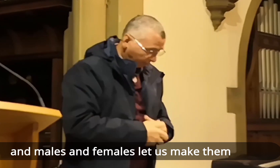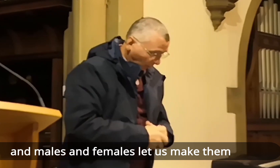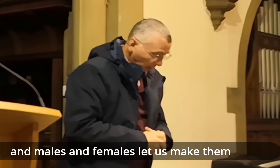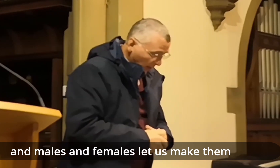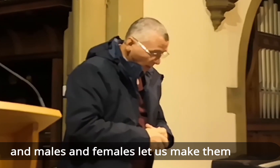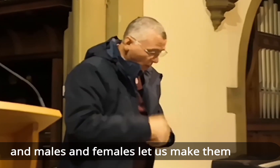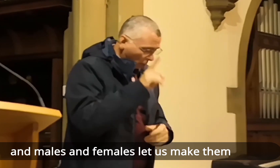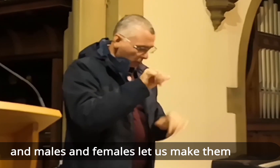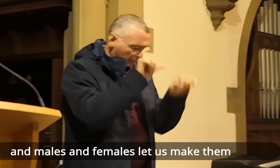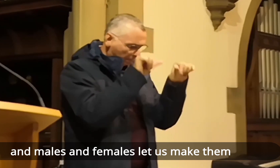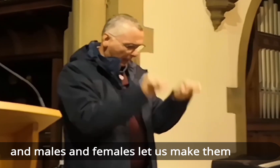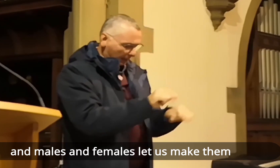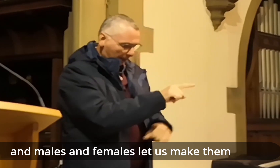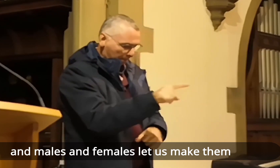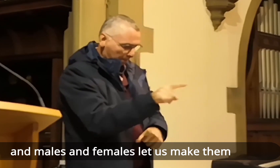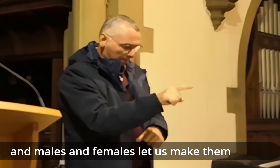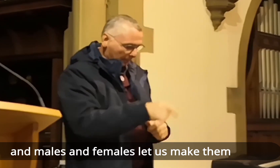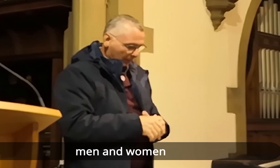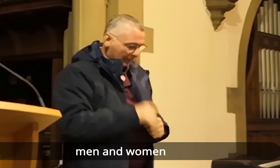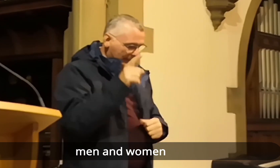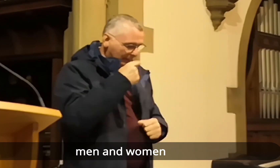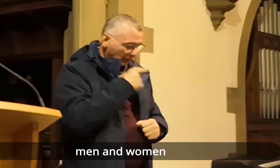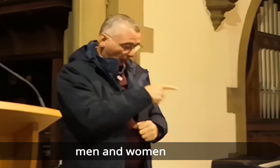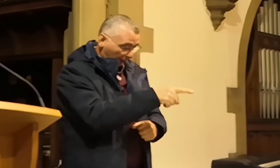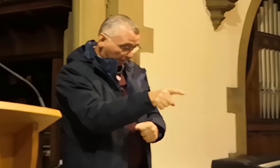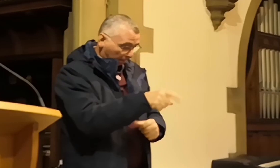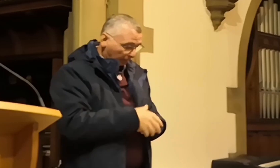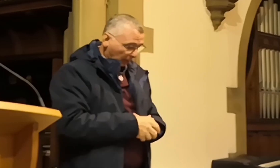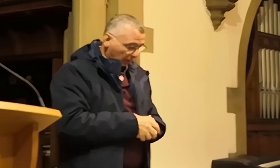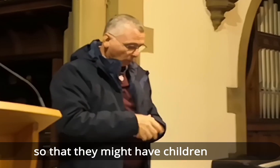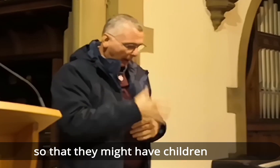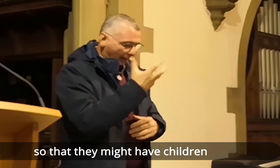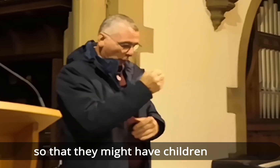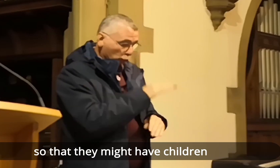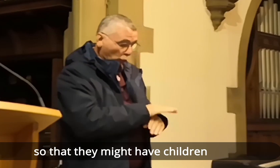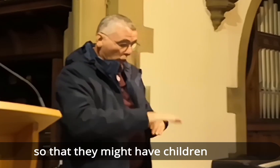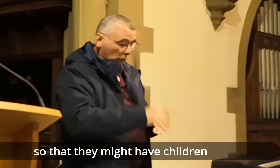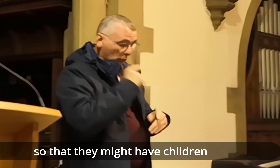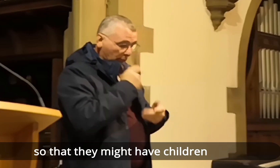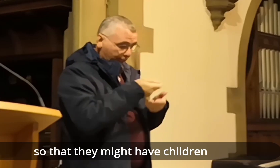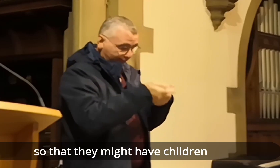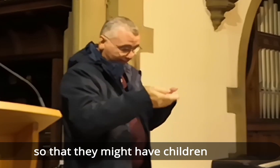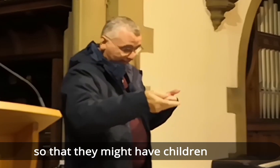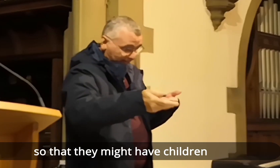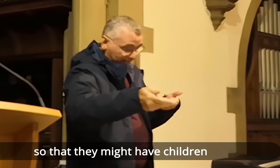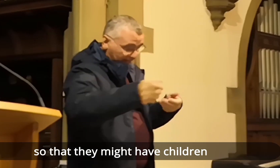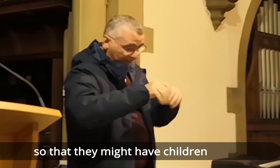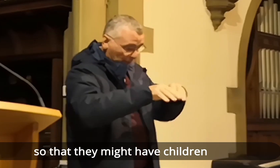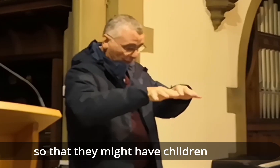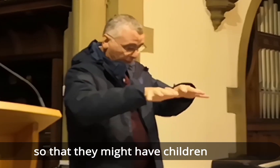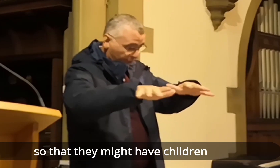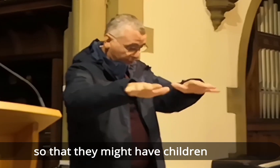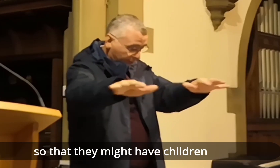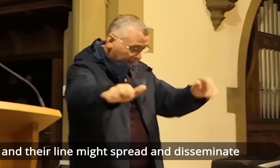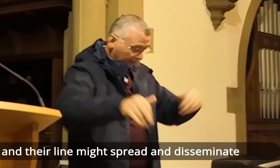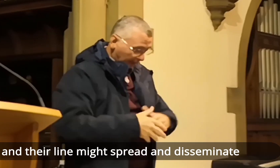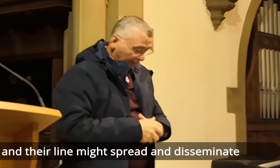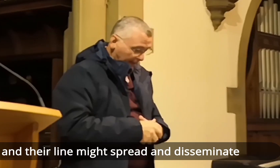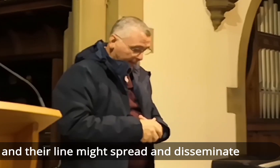males and females, let us make them men and women, so that they might have children and their line